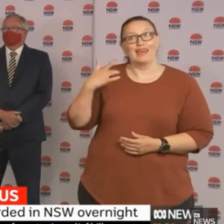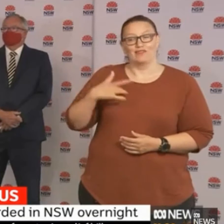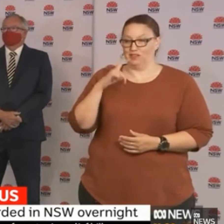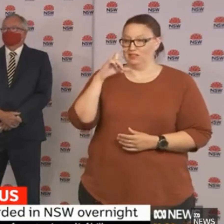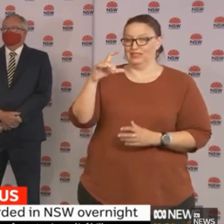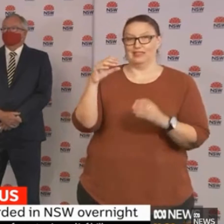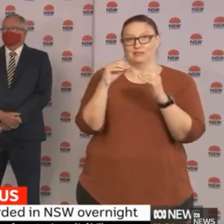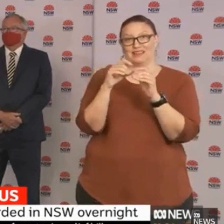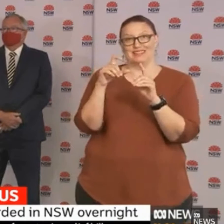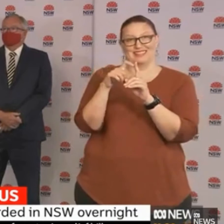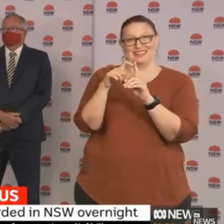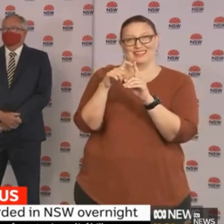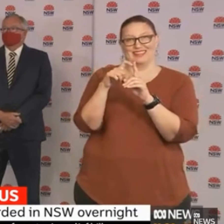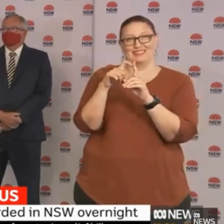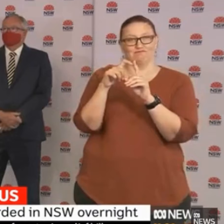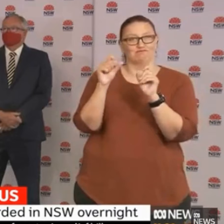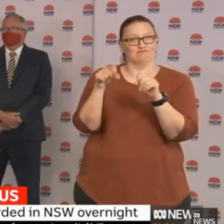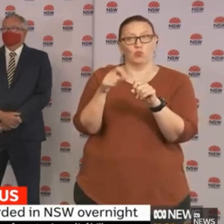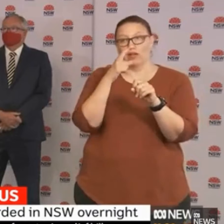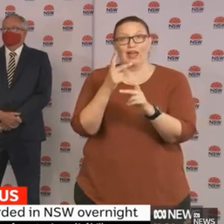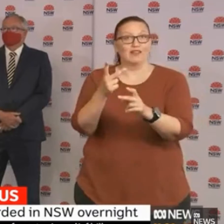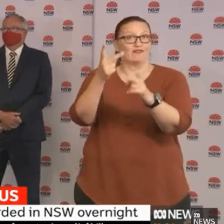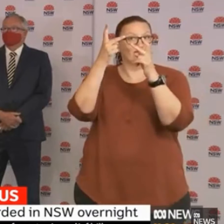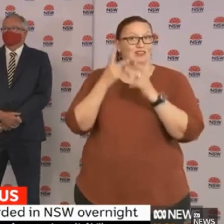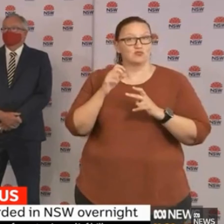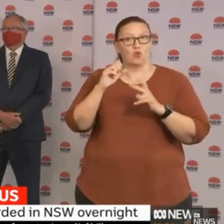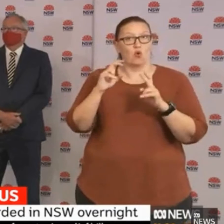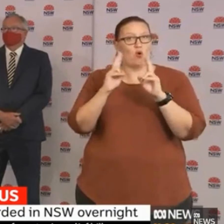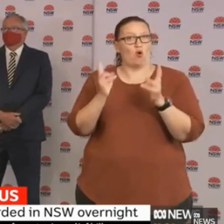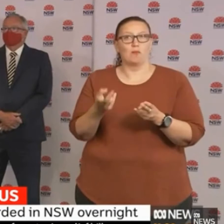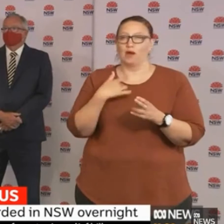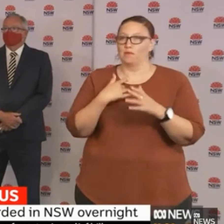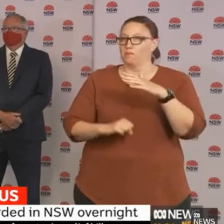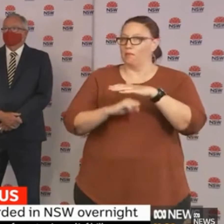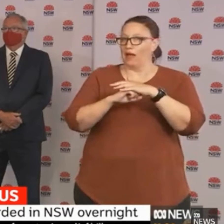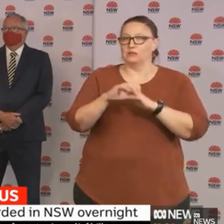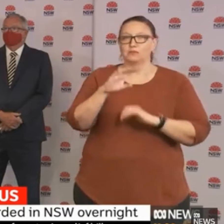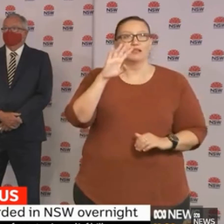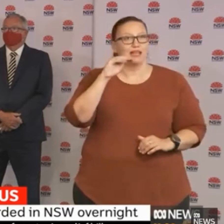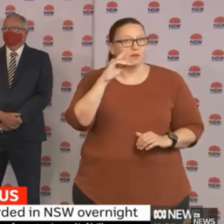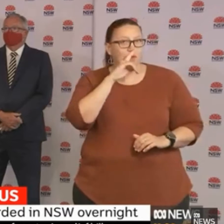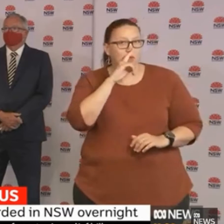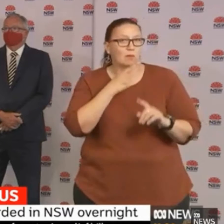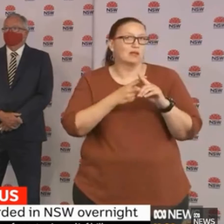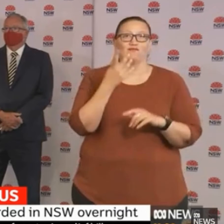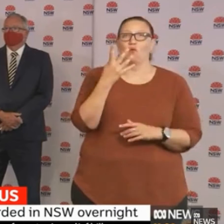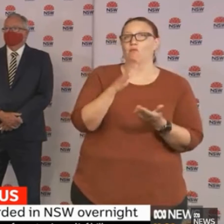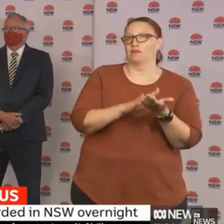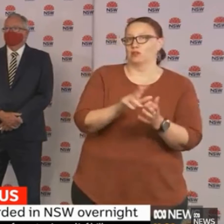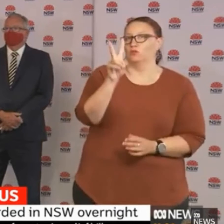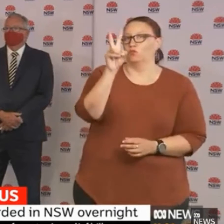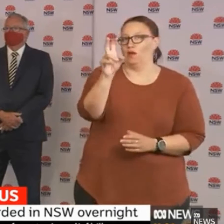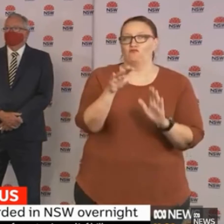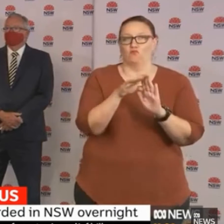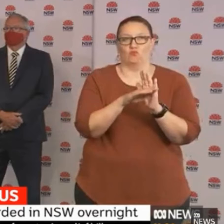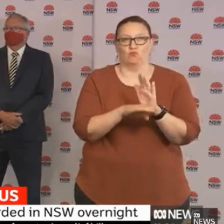10 people in your home. So those restrictions that apply for broader Sydney apply to the CBD obviously on New Year's Eve as well. So